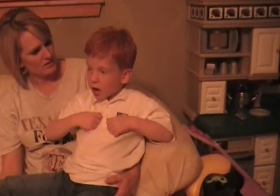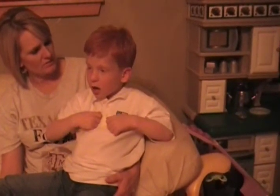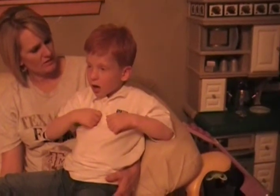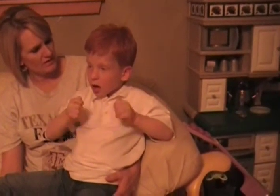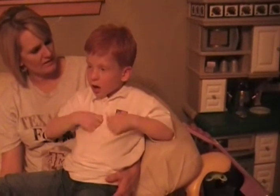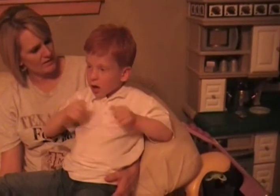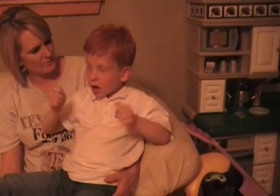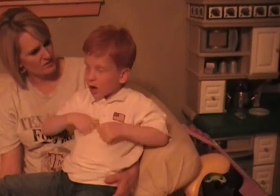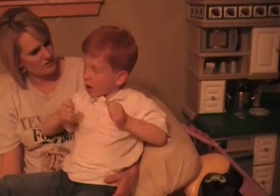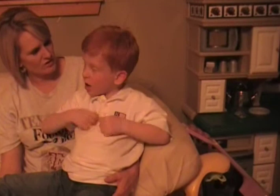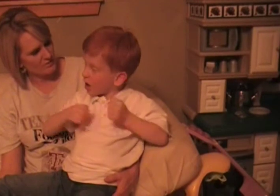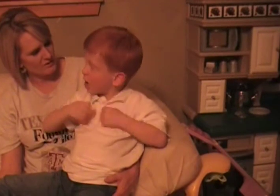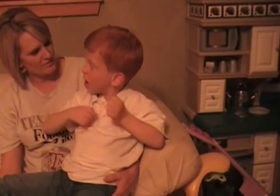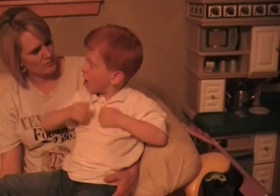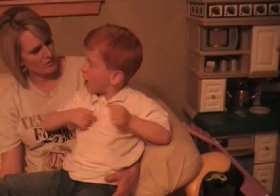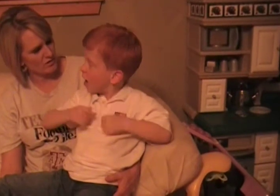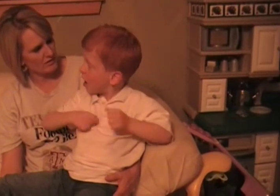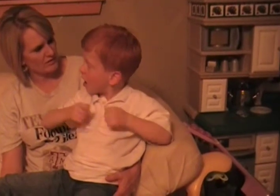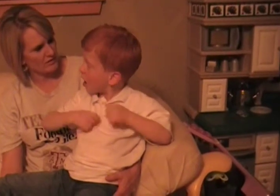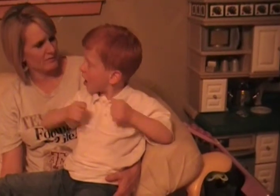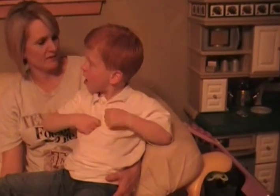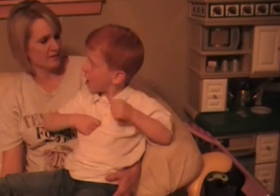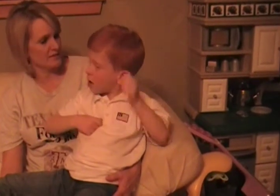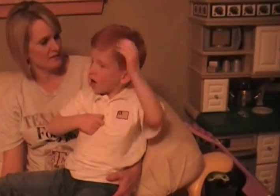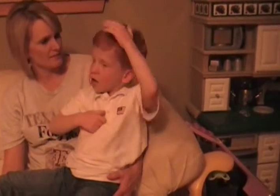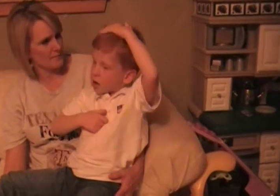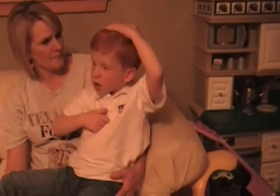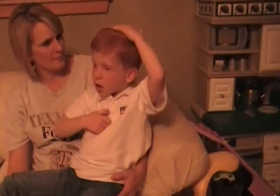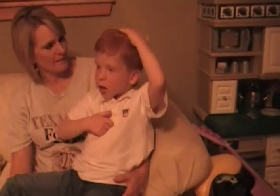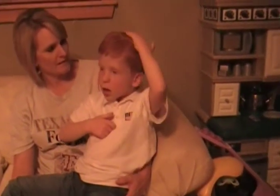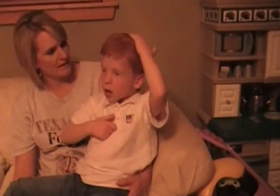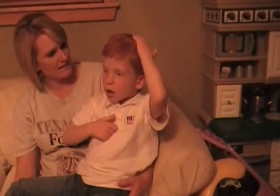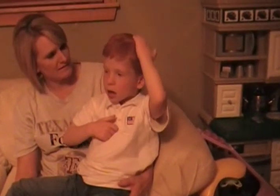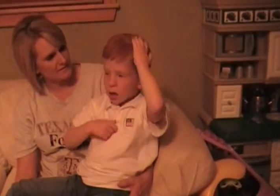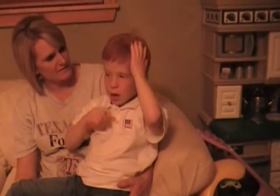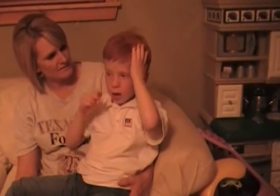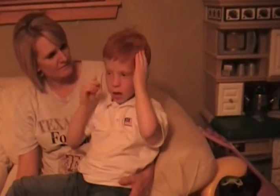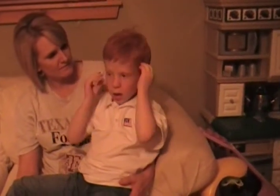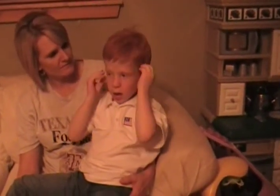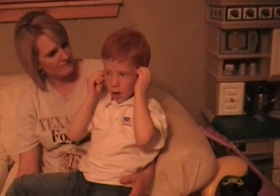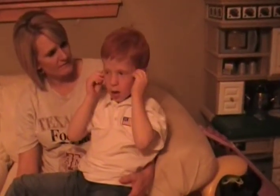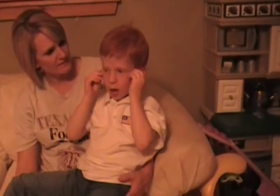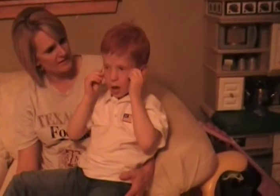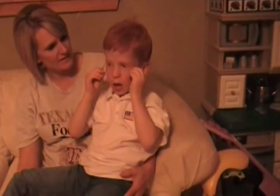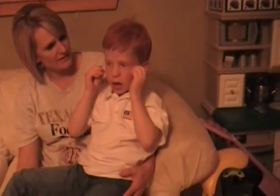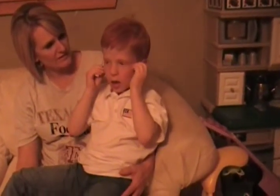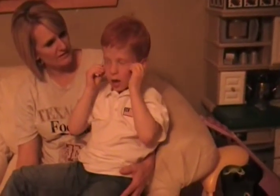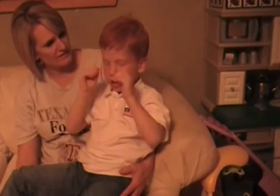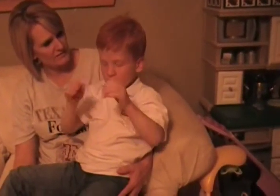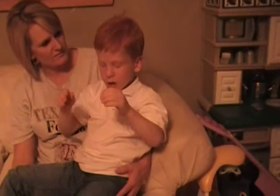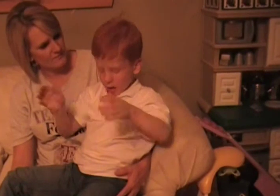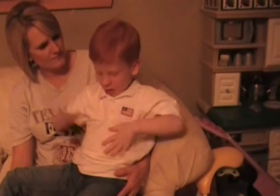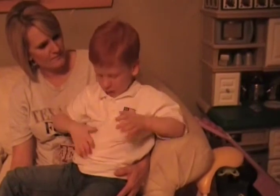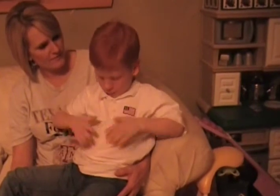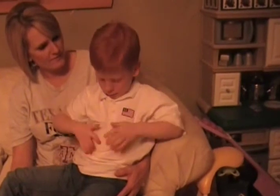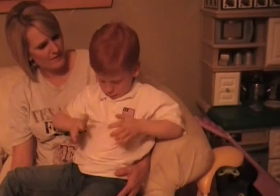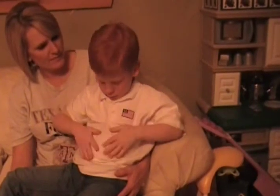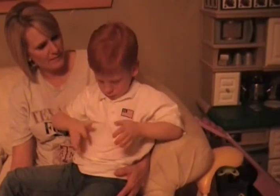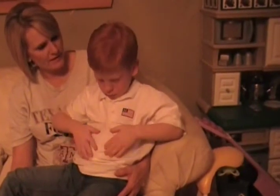What other animals? Show me some more. Gorillas and lions and tigers and